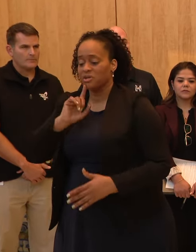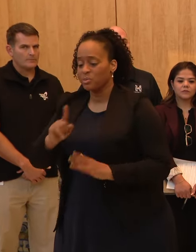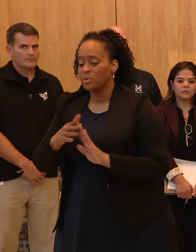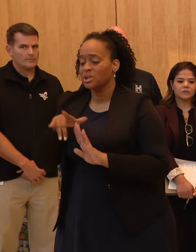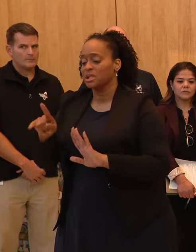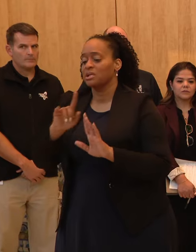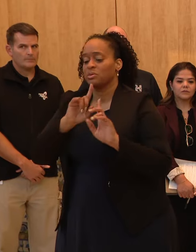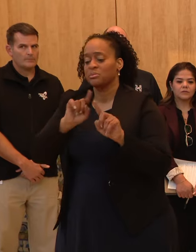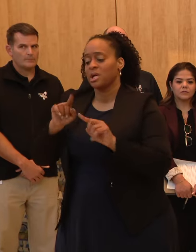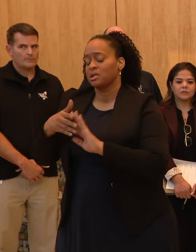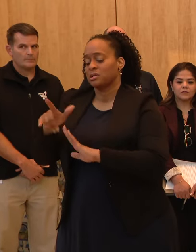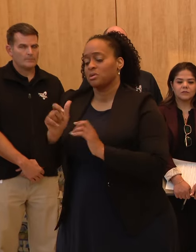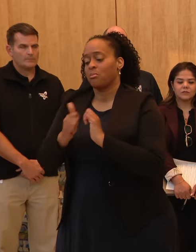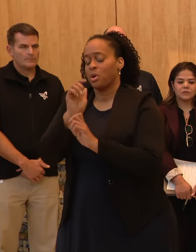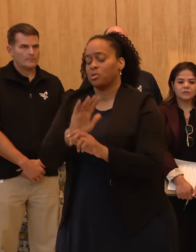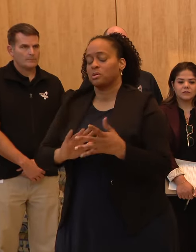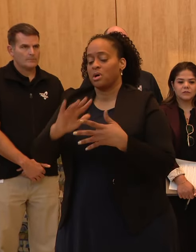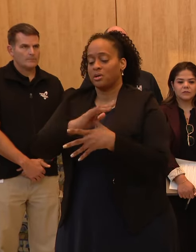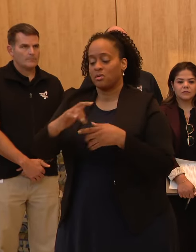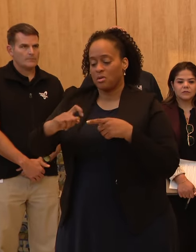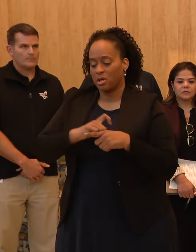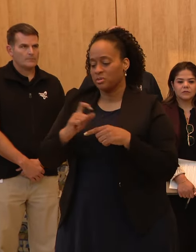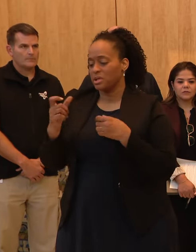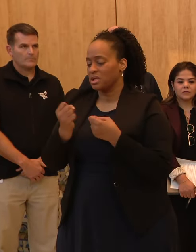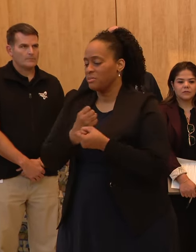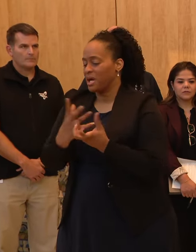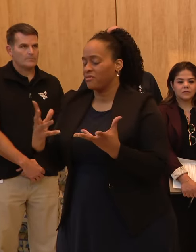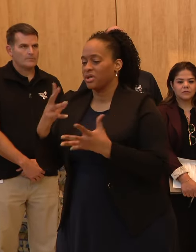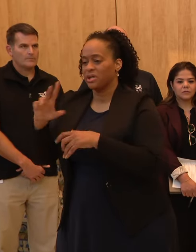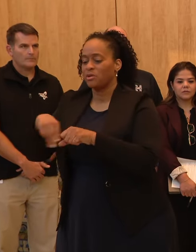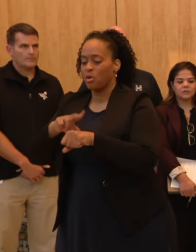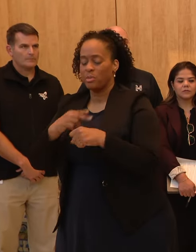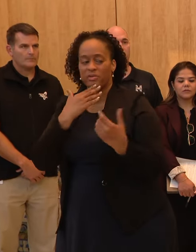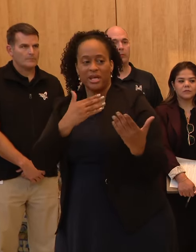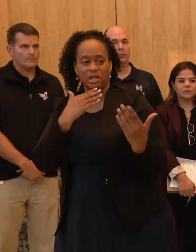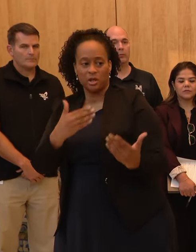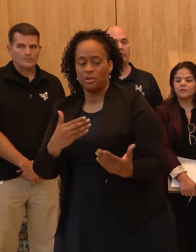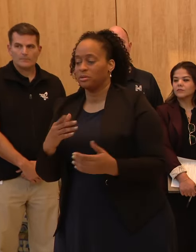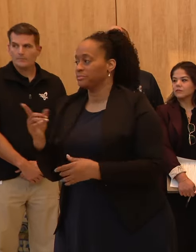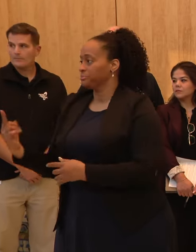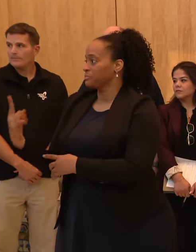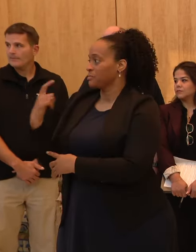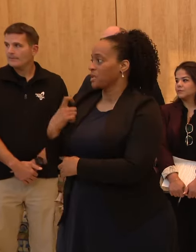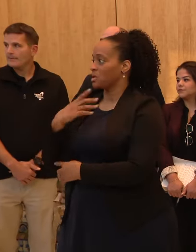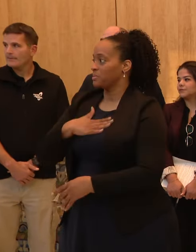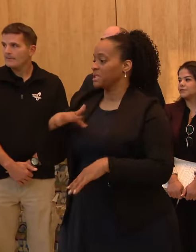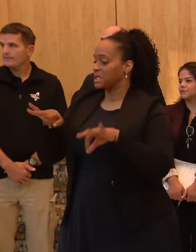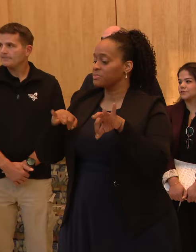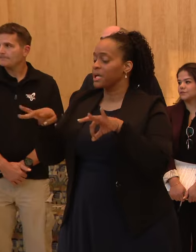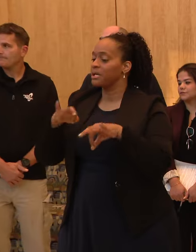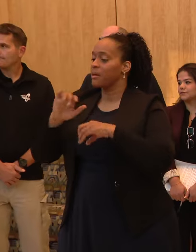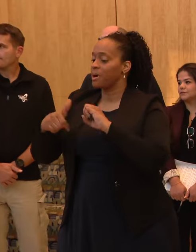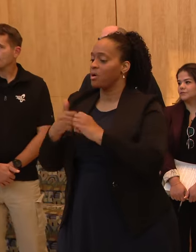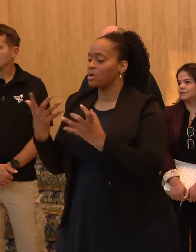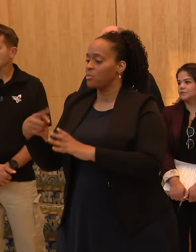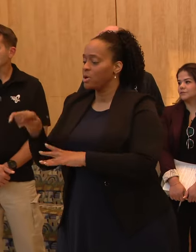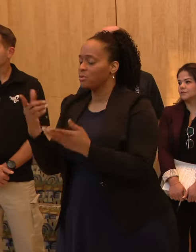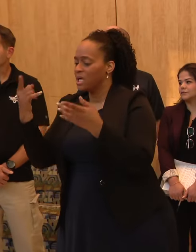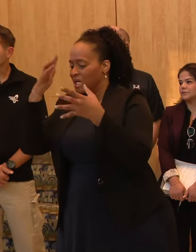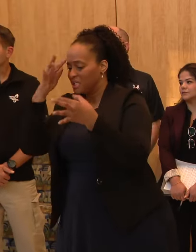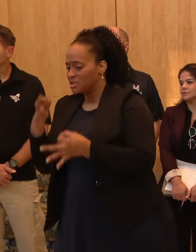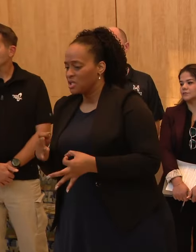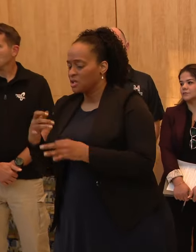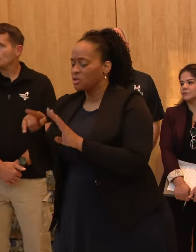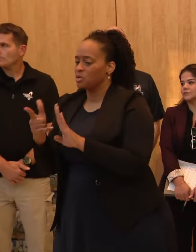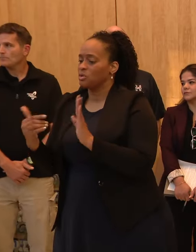priority calls, and we can just keep everything normal. Thank you. Could you guys explain a little bit about what went into the decision